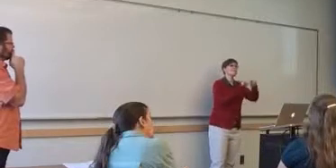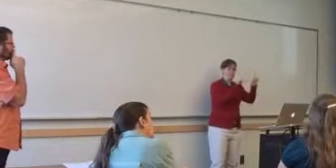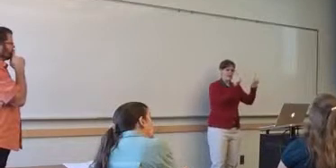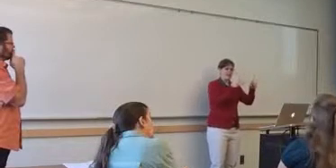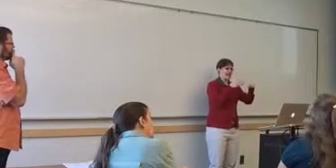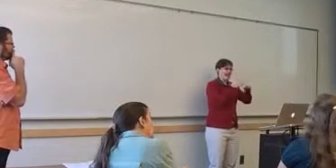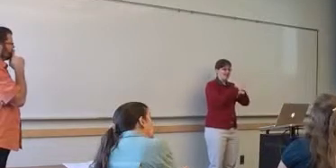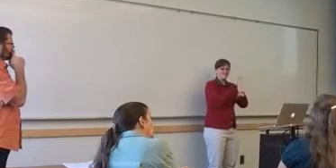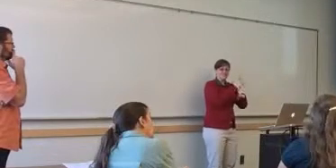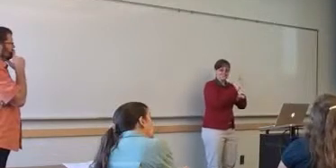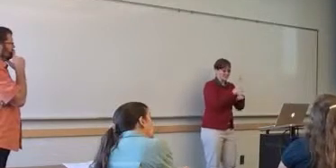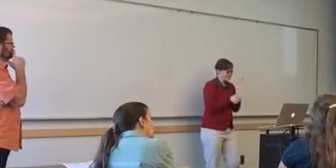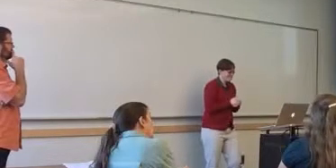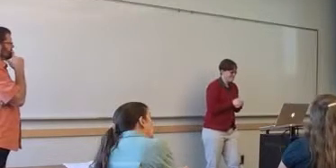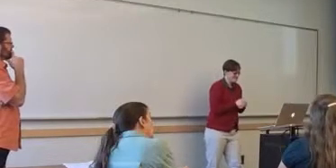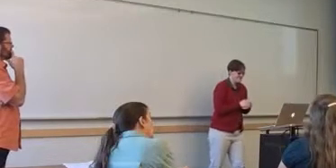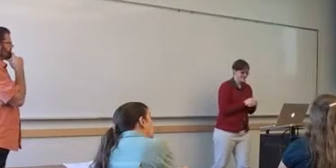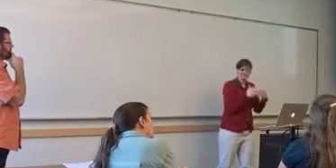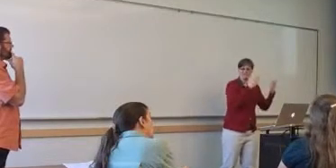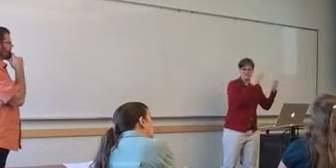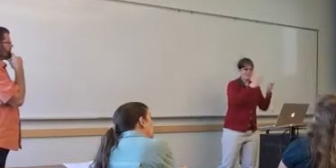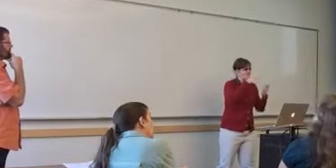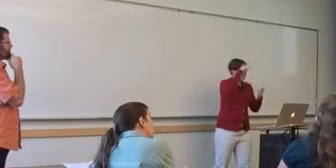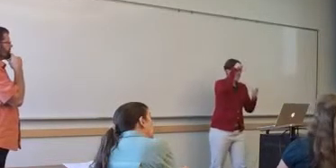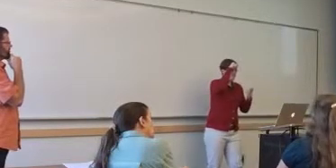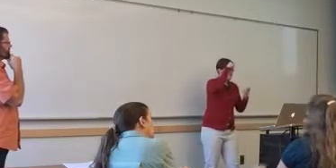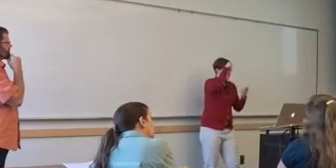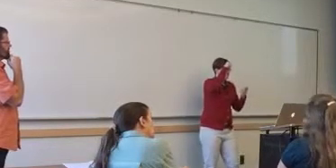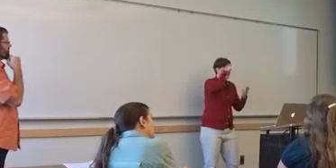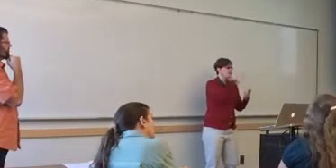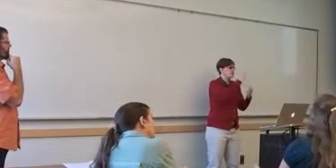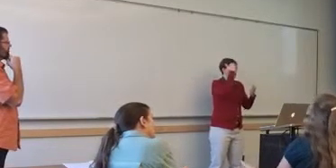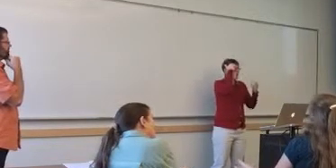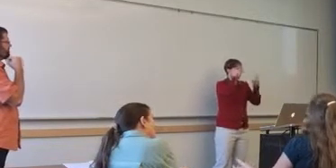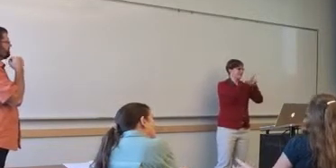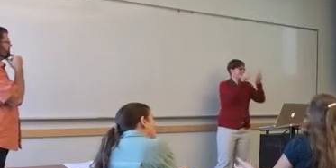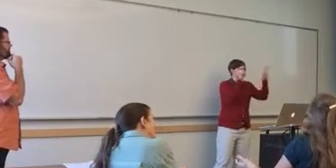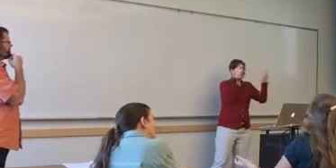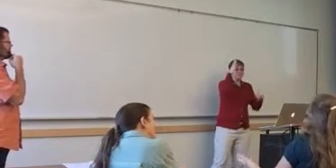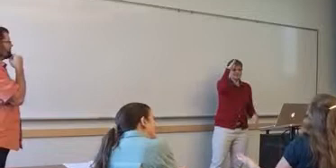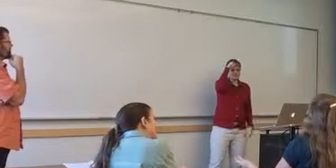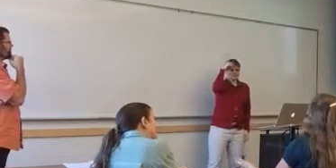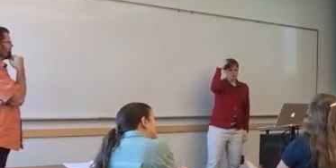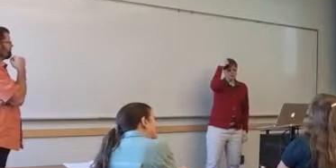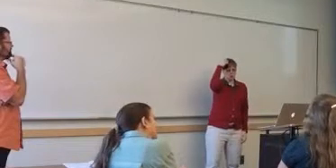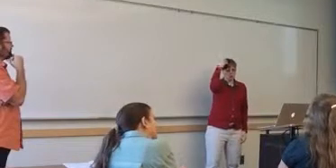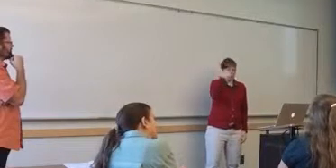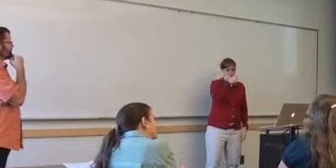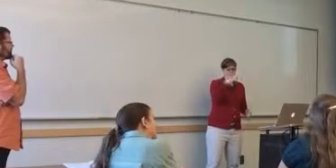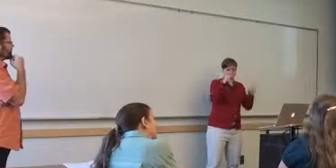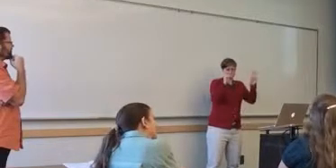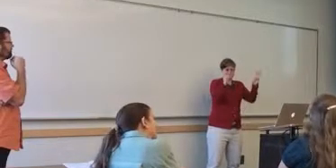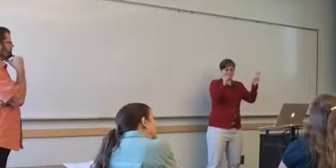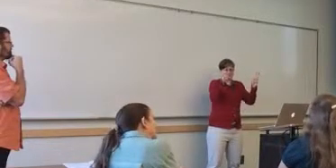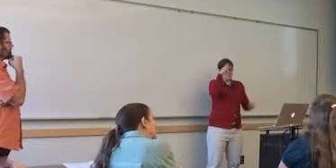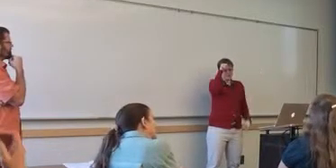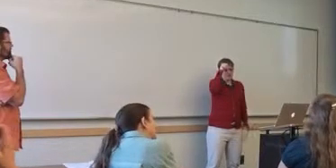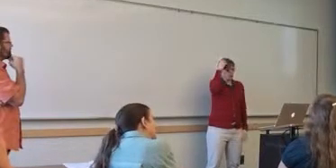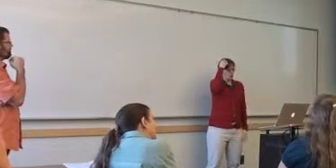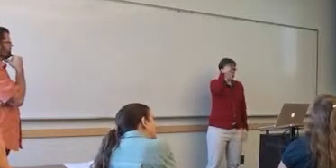no, I never use ASL. He said, oh, I didn't get it. So luckily, Stokey was very